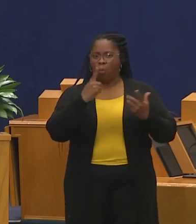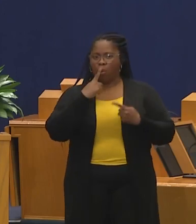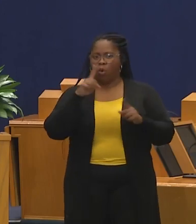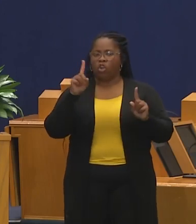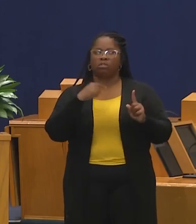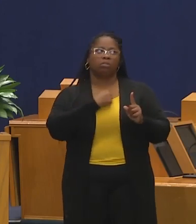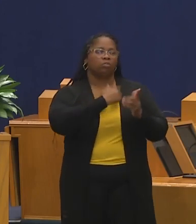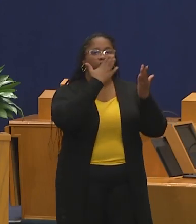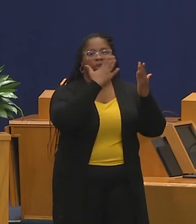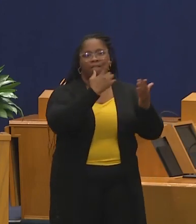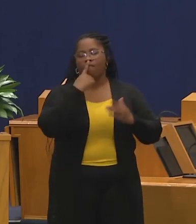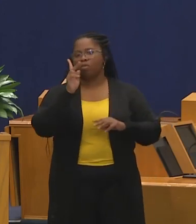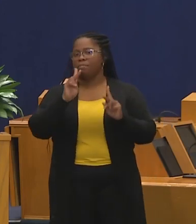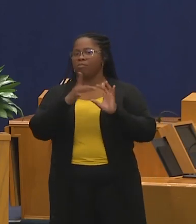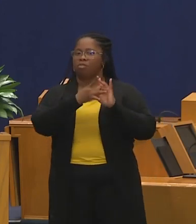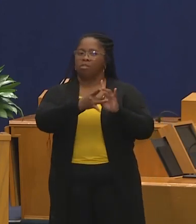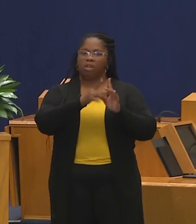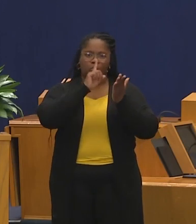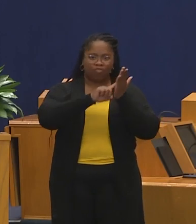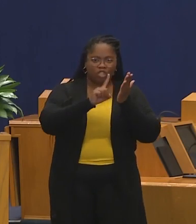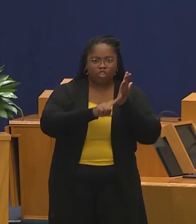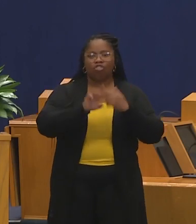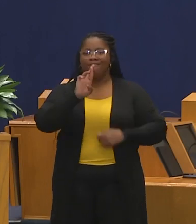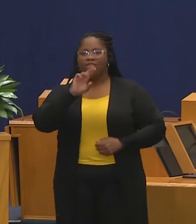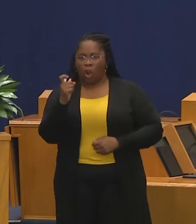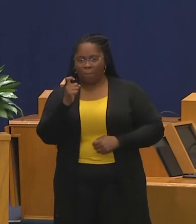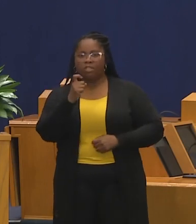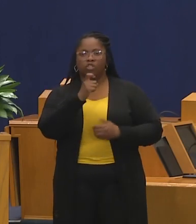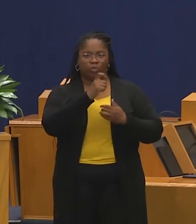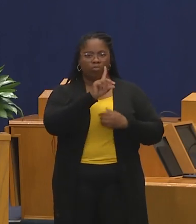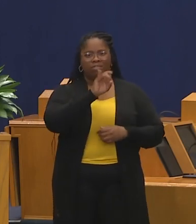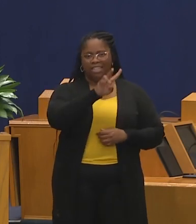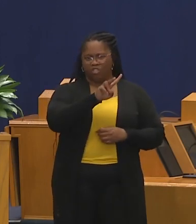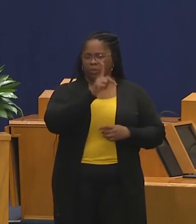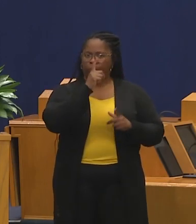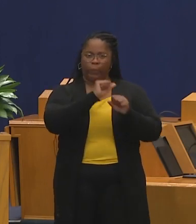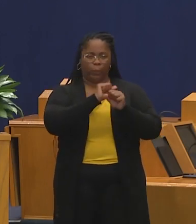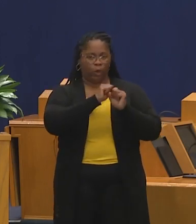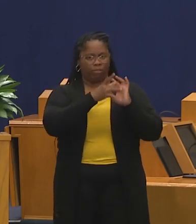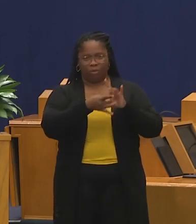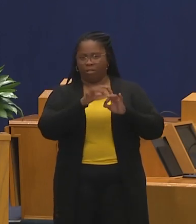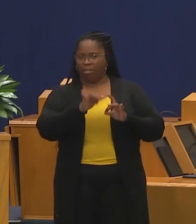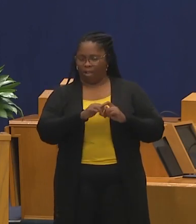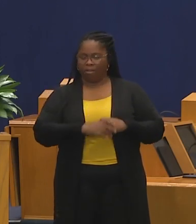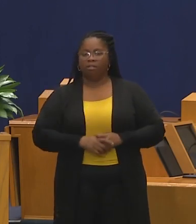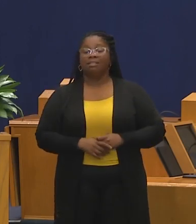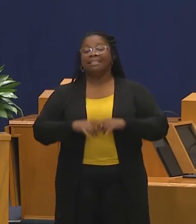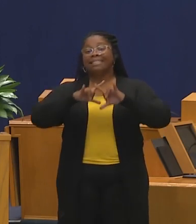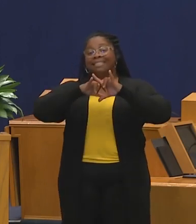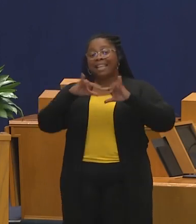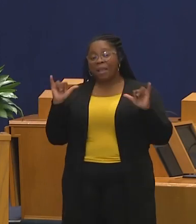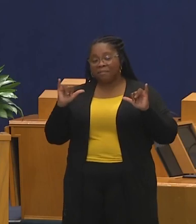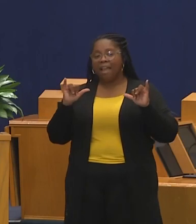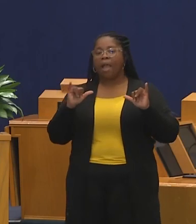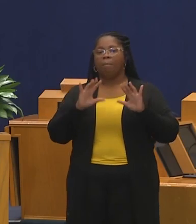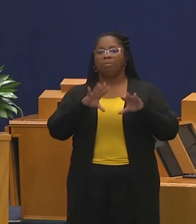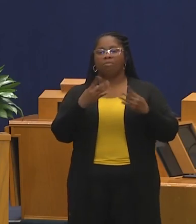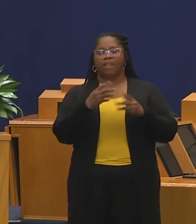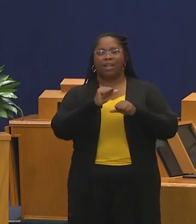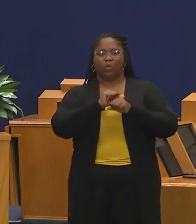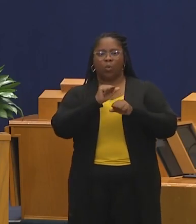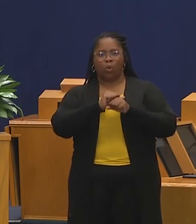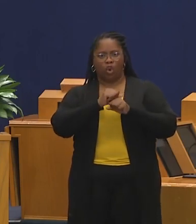the pharmaceutical and the research sectors for their work that is ongoing in this realm. And also simultaneously, there's work to help generate